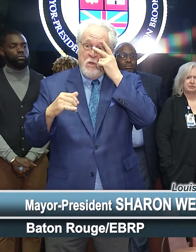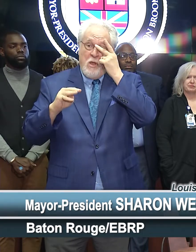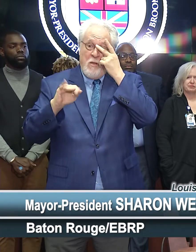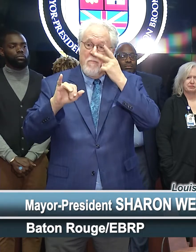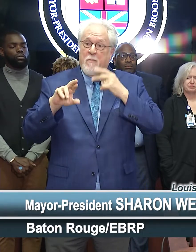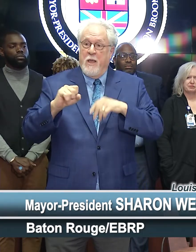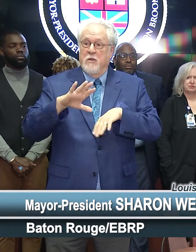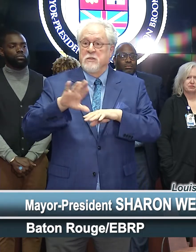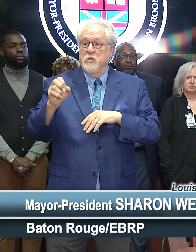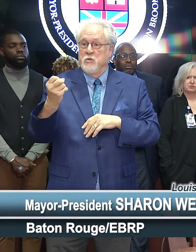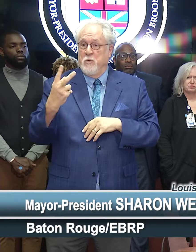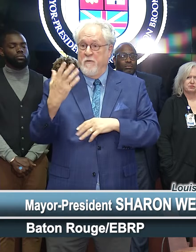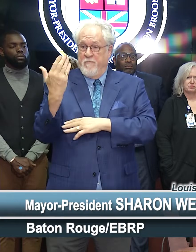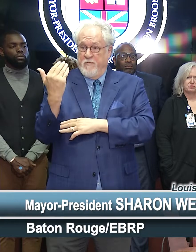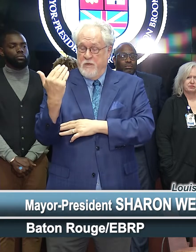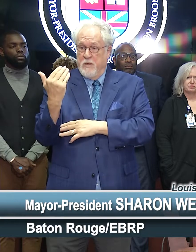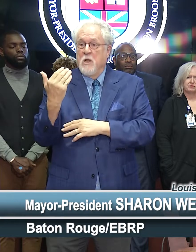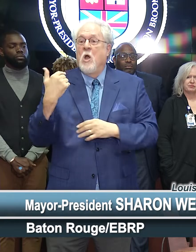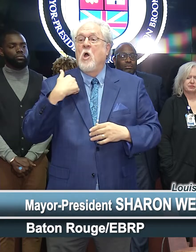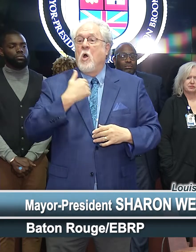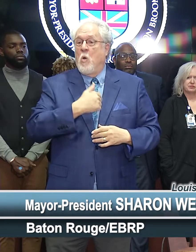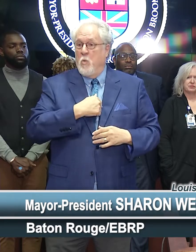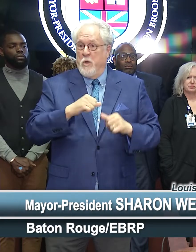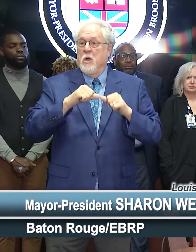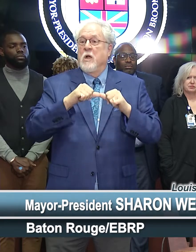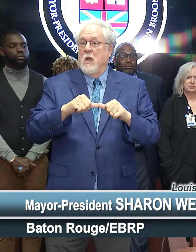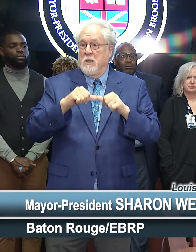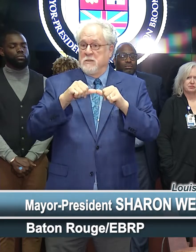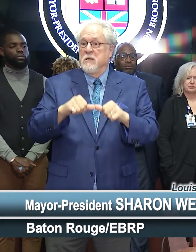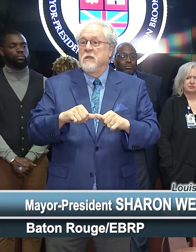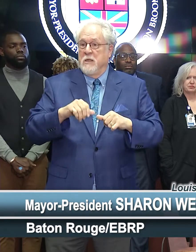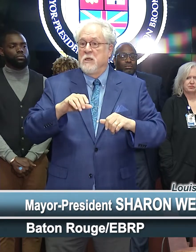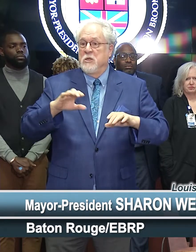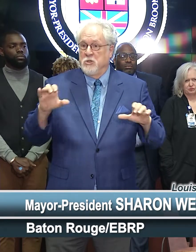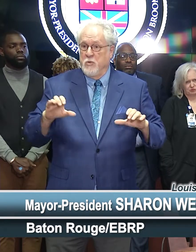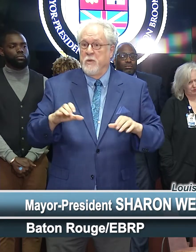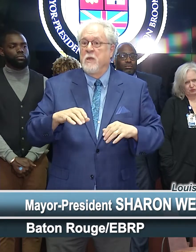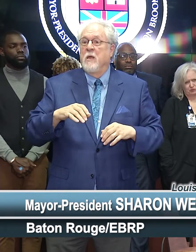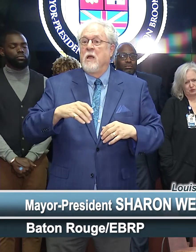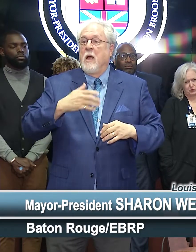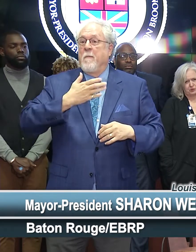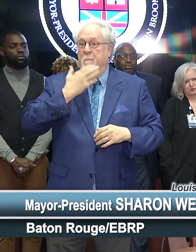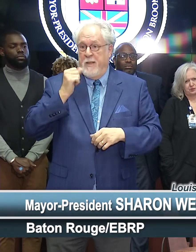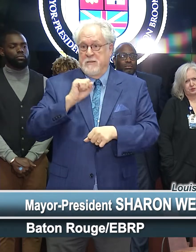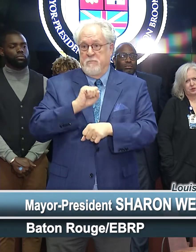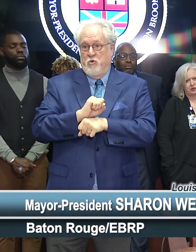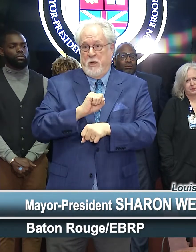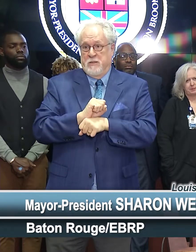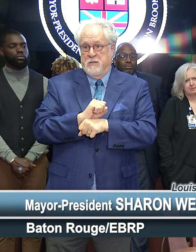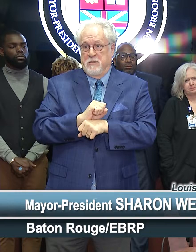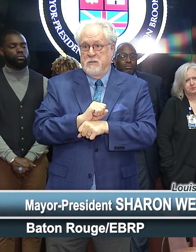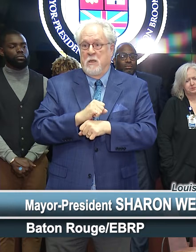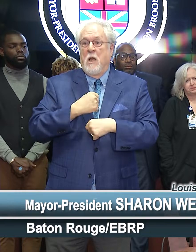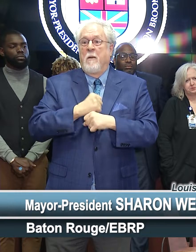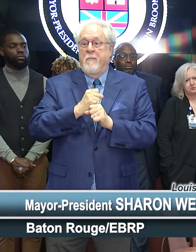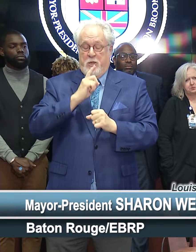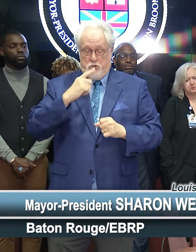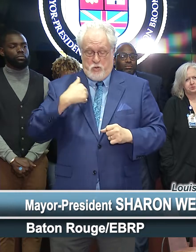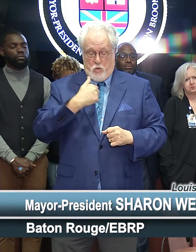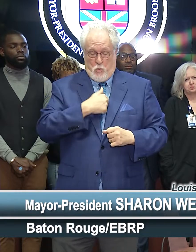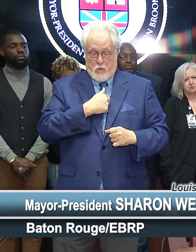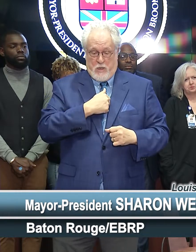mayors at 12:15. We are constantly doing best practices to make sure